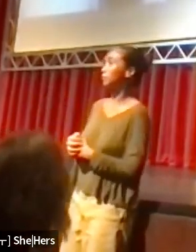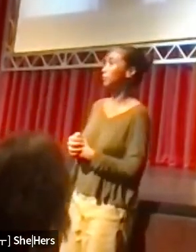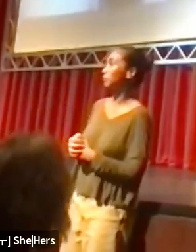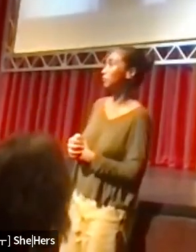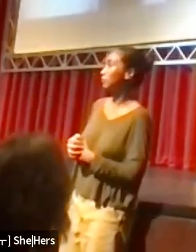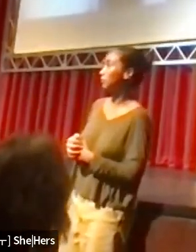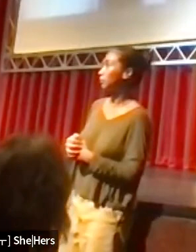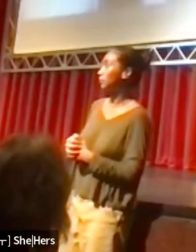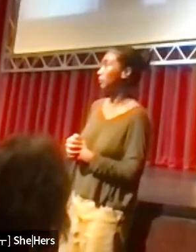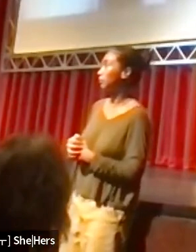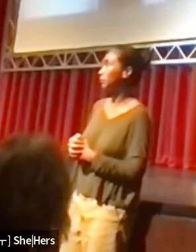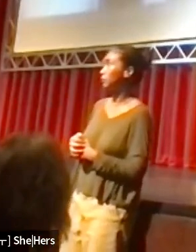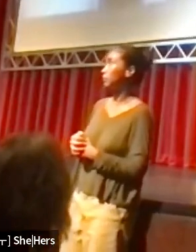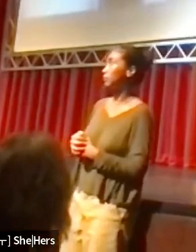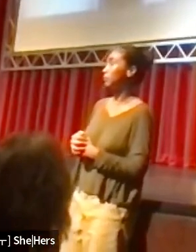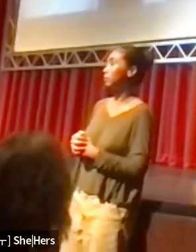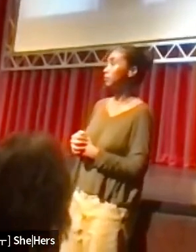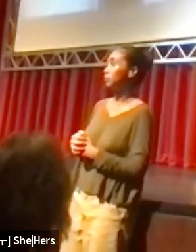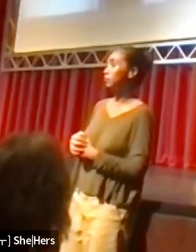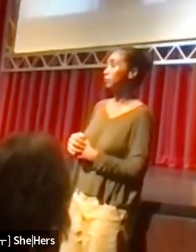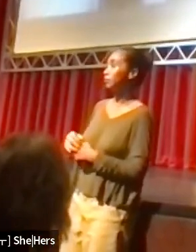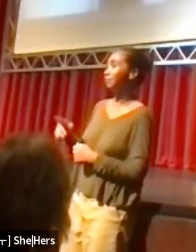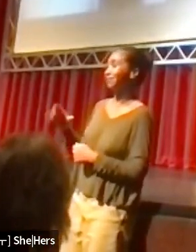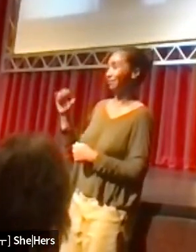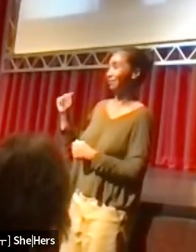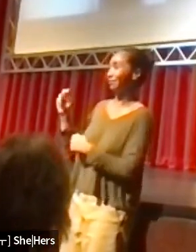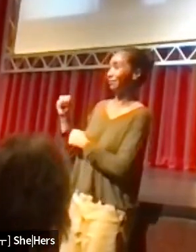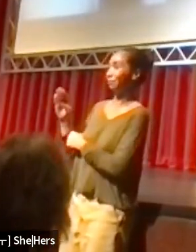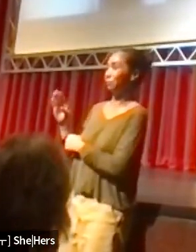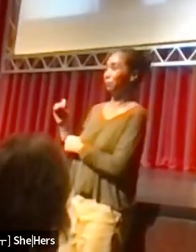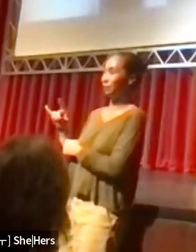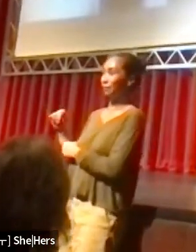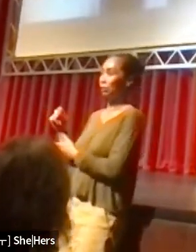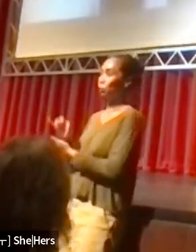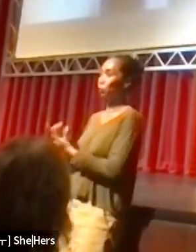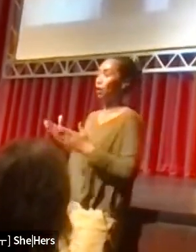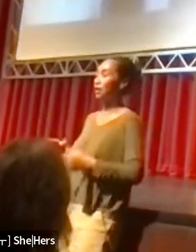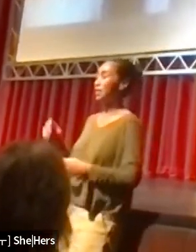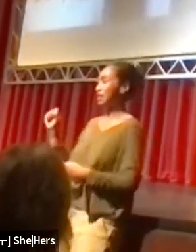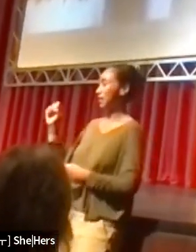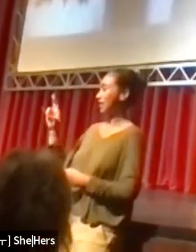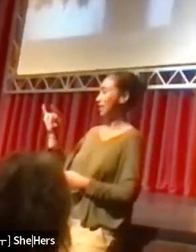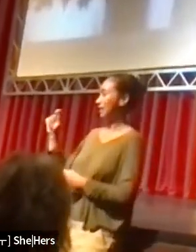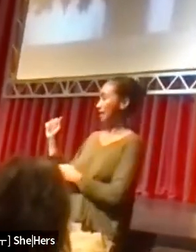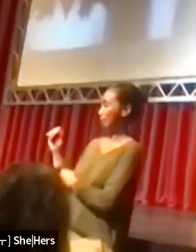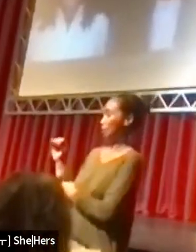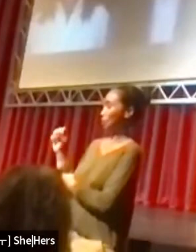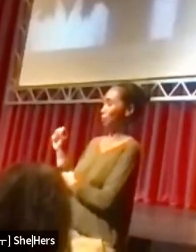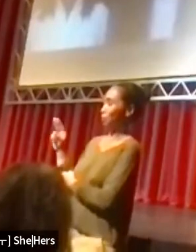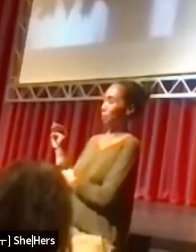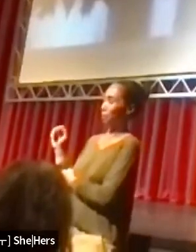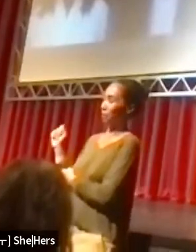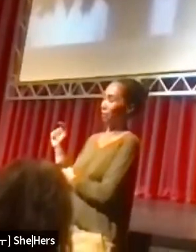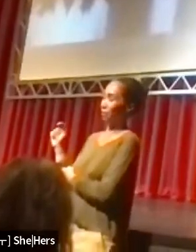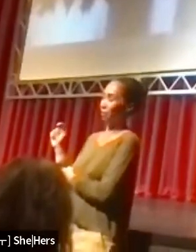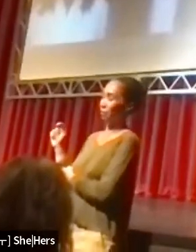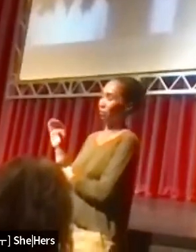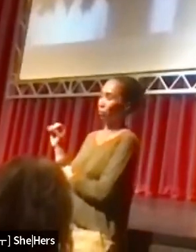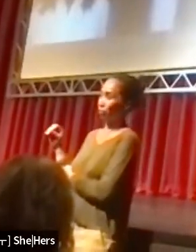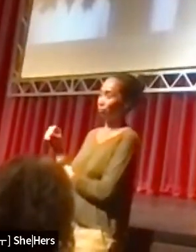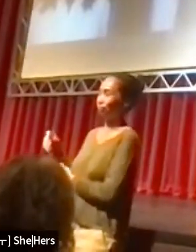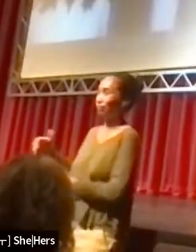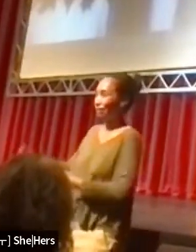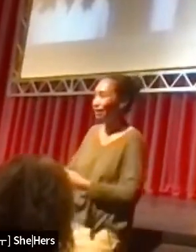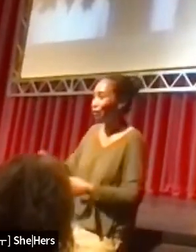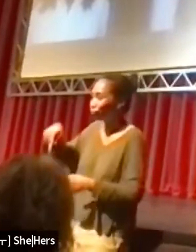2019. Khmer Cambodian writer Sarita Kosomakso and her solo work Digging